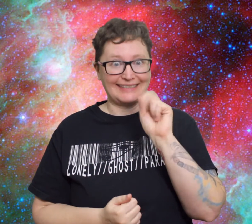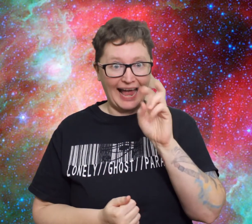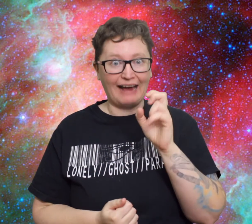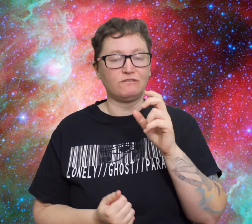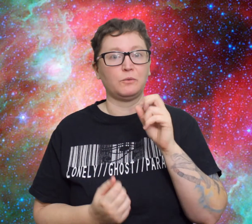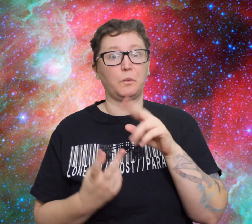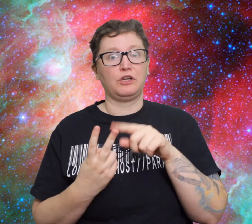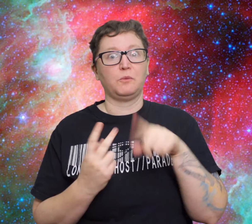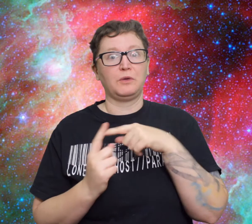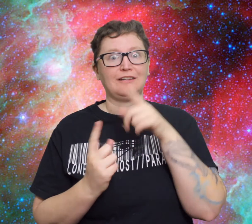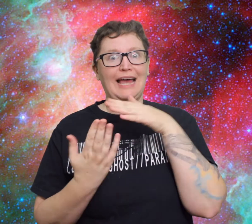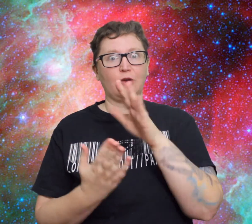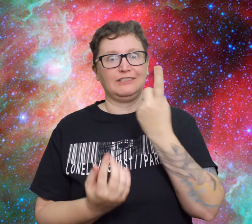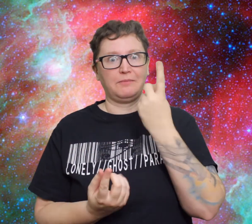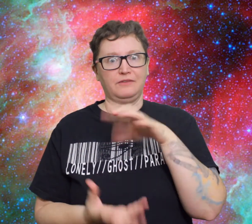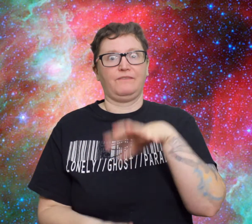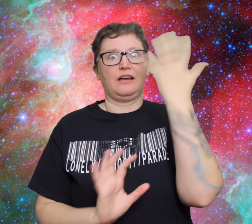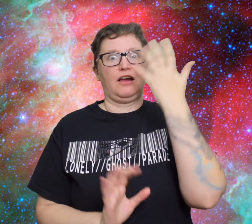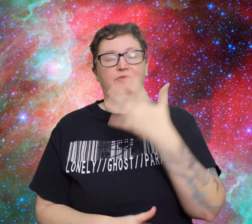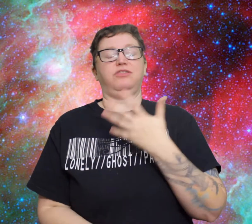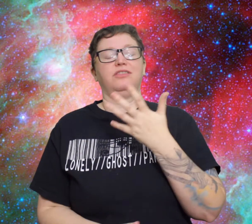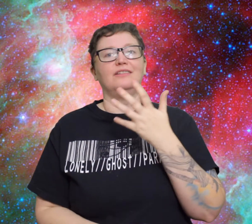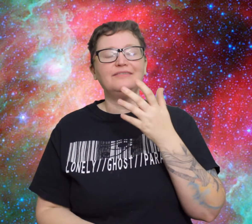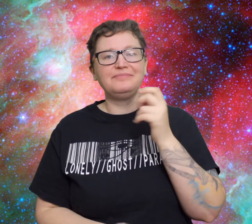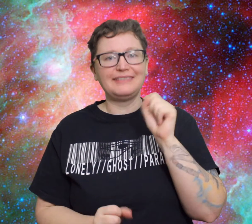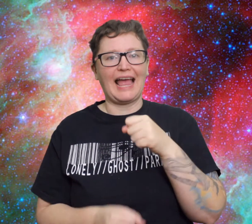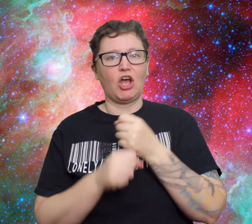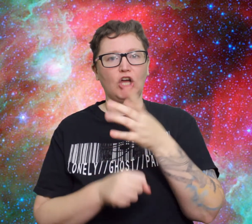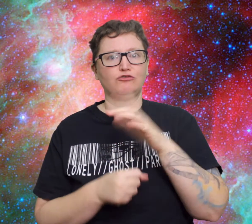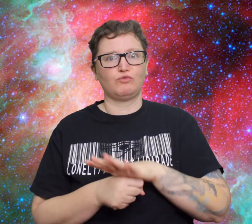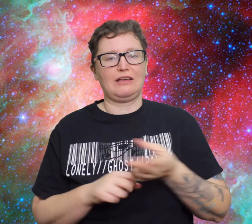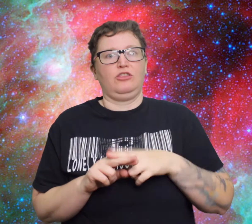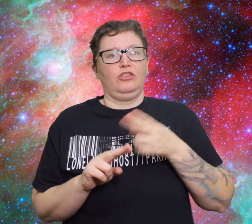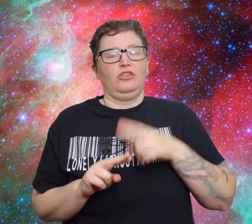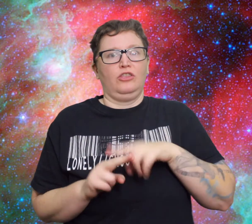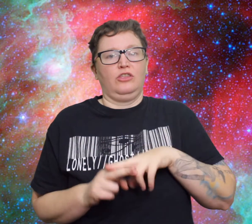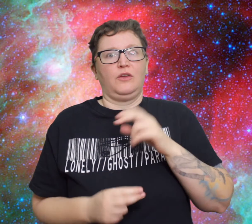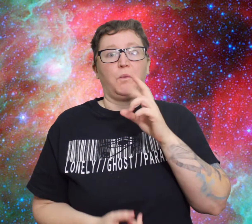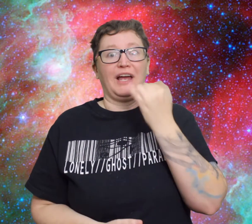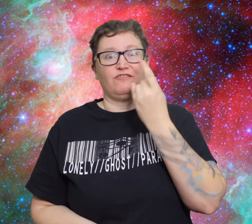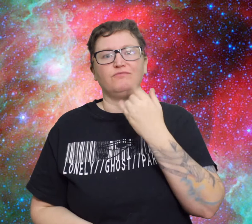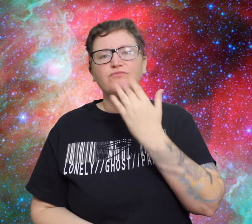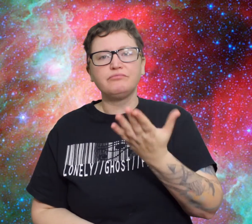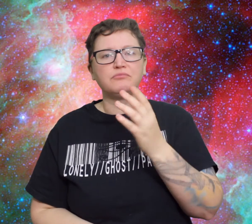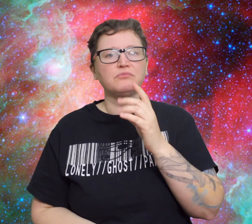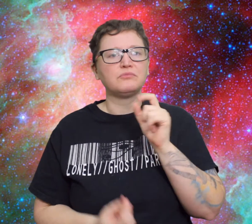when you fail a save or when you encounter something that's screwed up. it's going to cause you stress, and that will accrue over